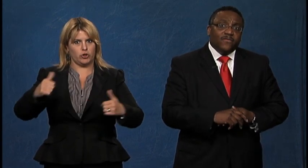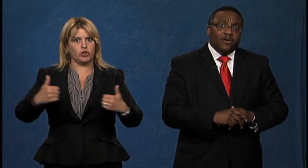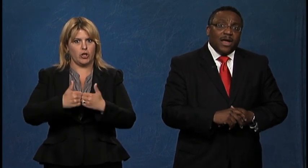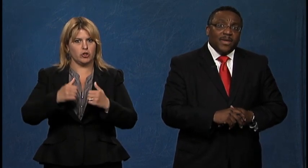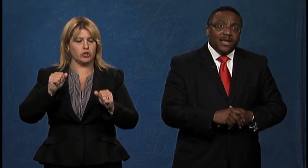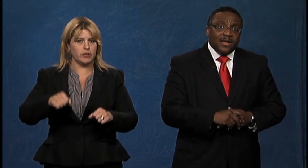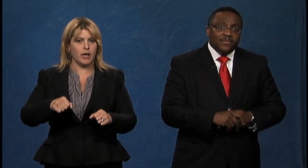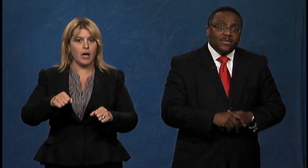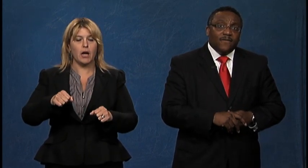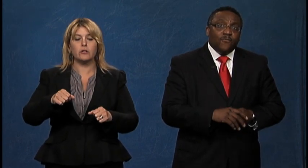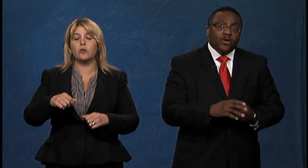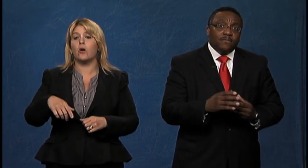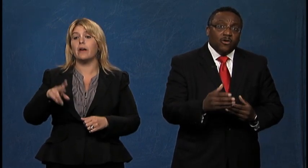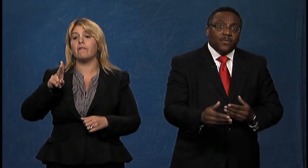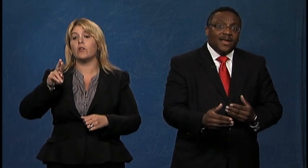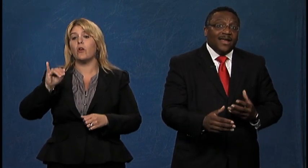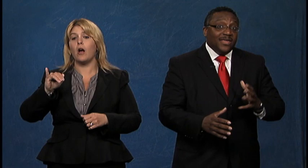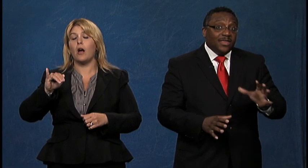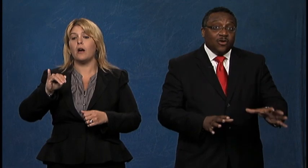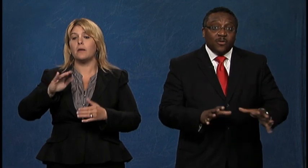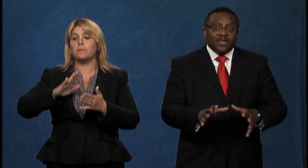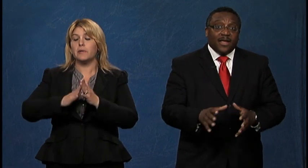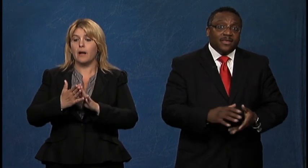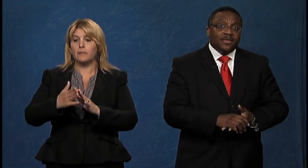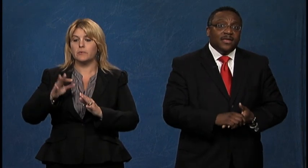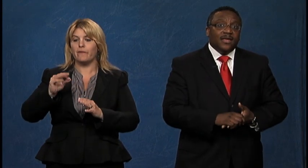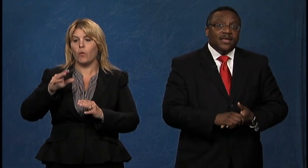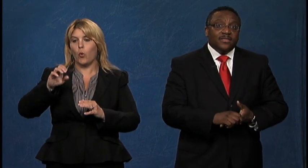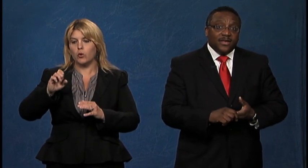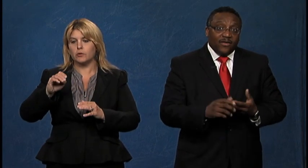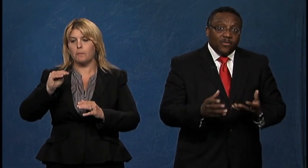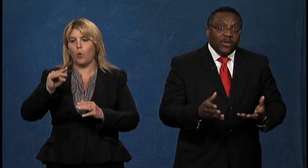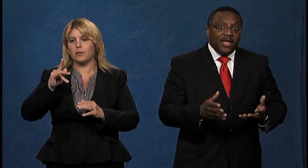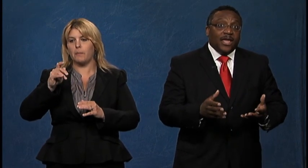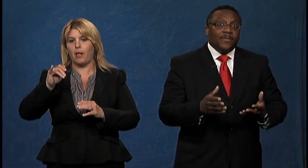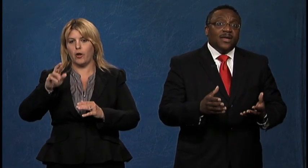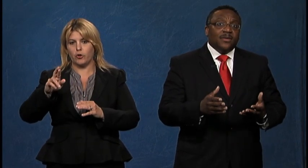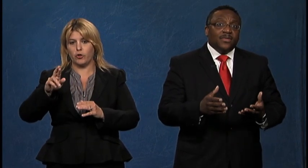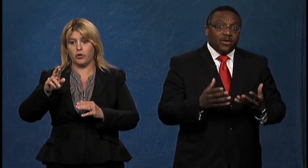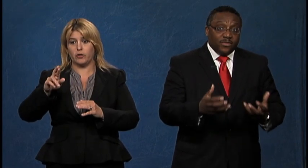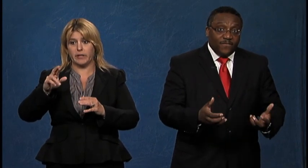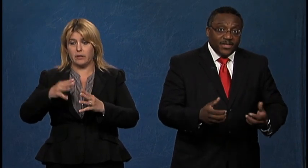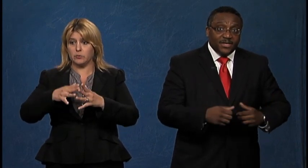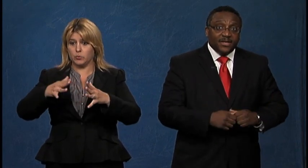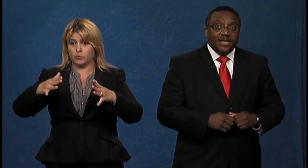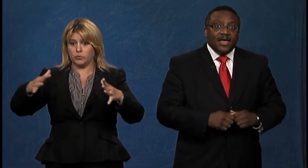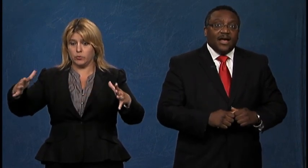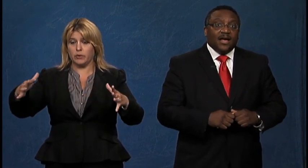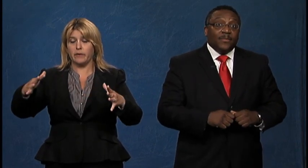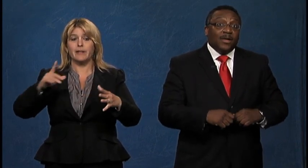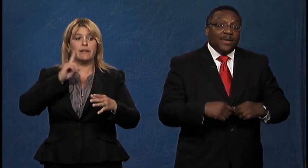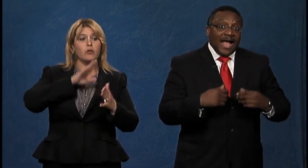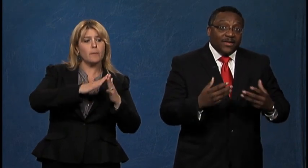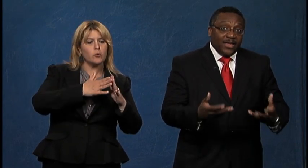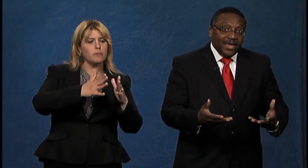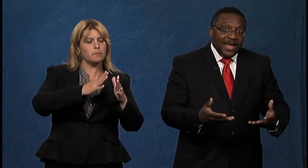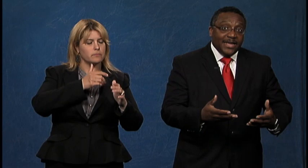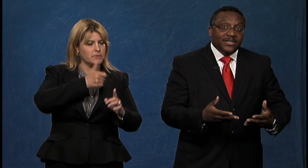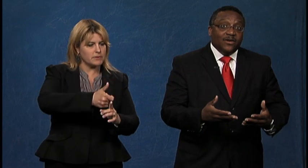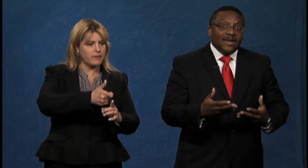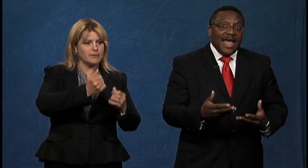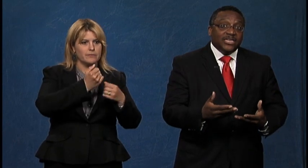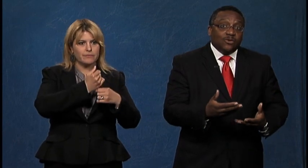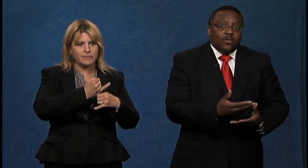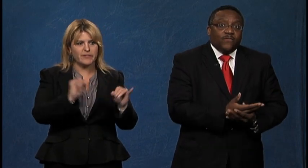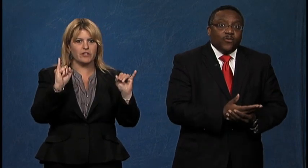Again, when VRI becomes a force multiplier in these circumstances, the deaf community can become self-sufficient, can become actively engaged